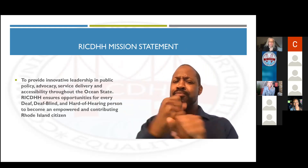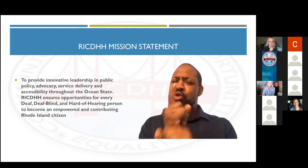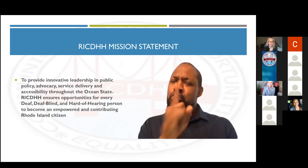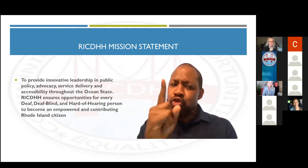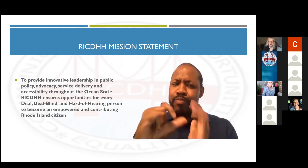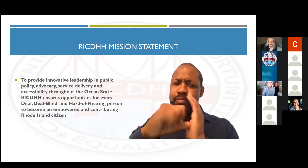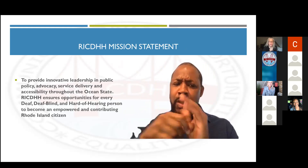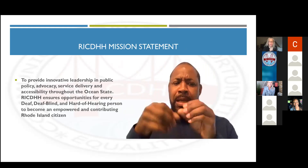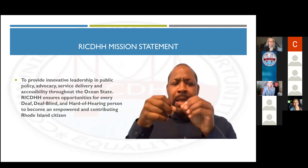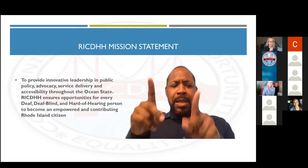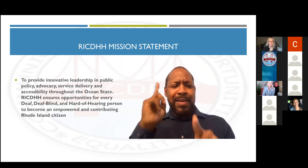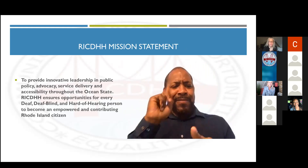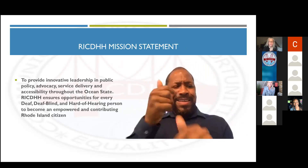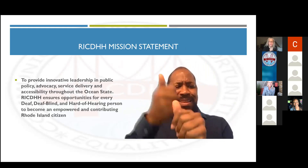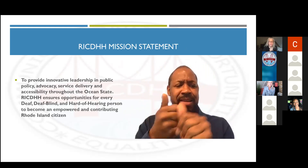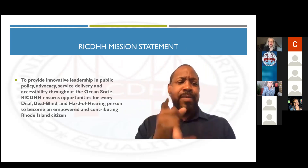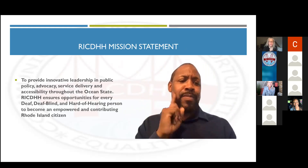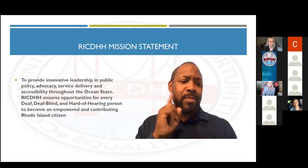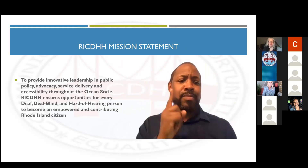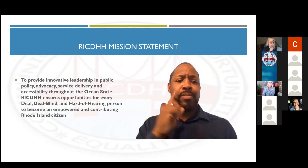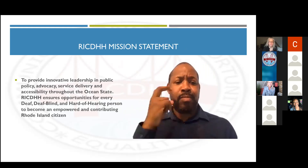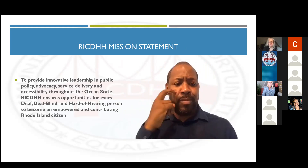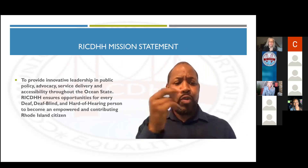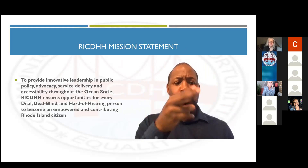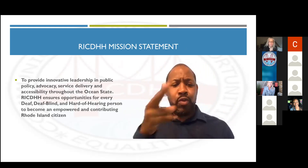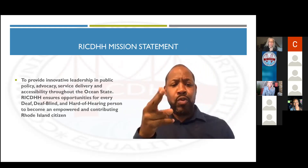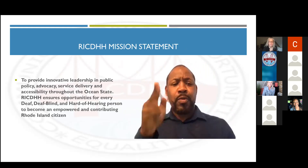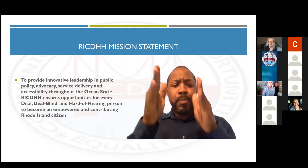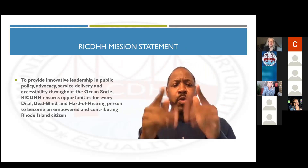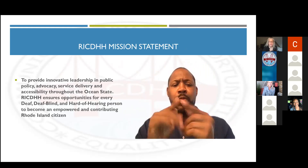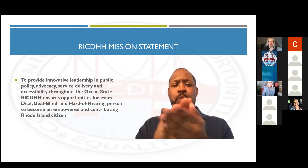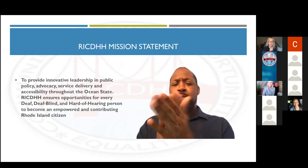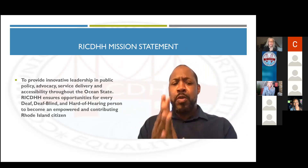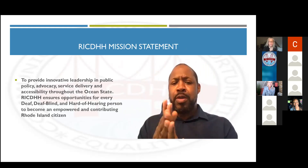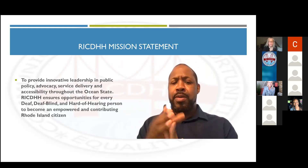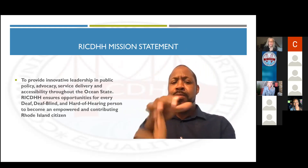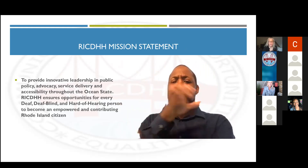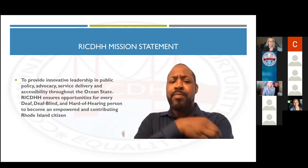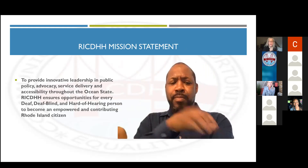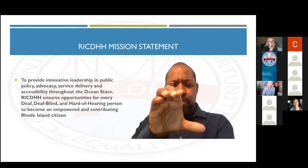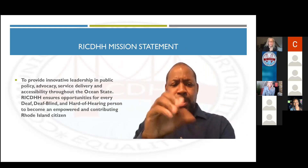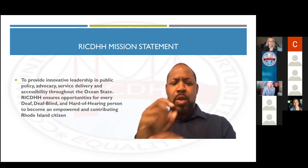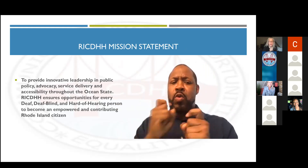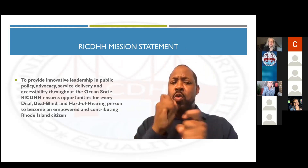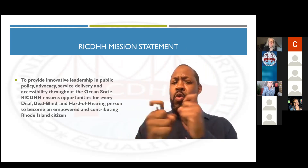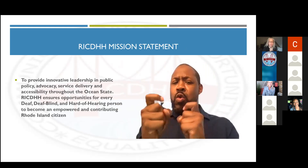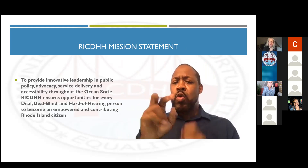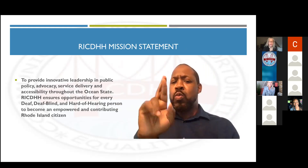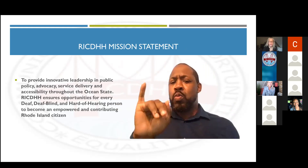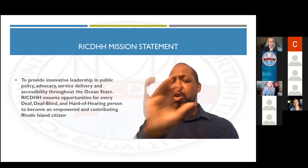RICDHH ensures opportunities for every deaf, deafblind, and hard of hearing person to become an empowered and